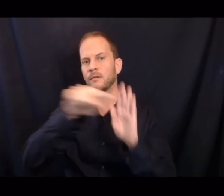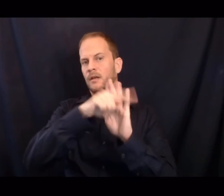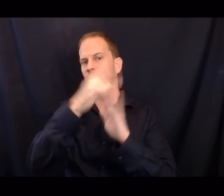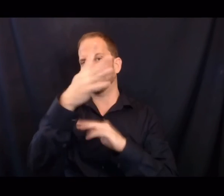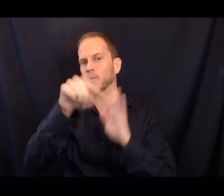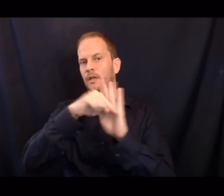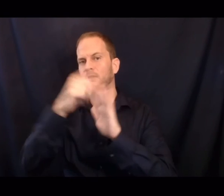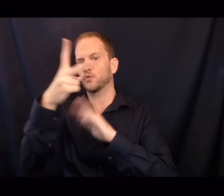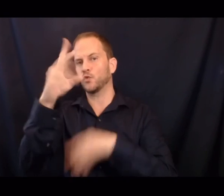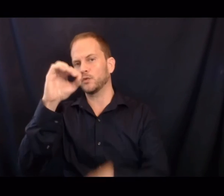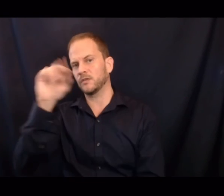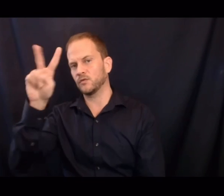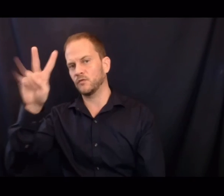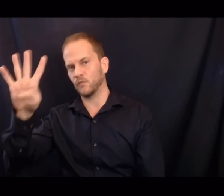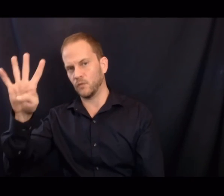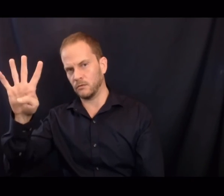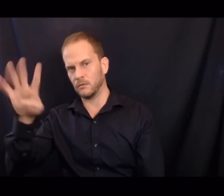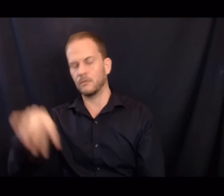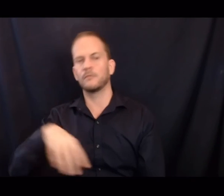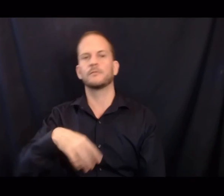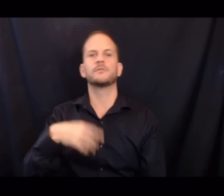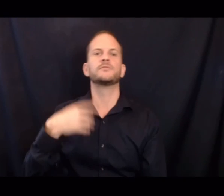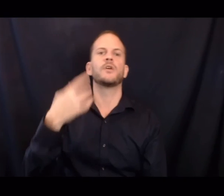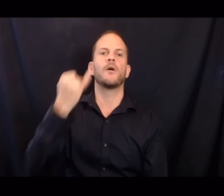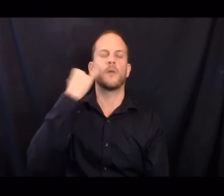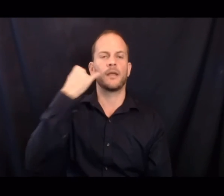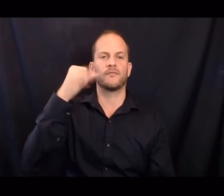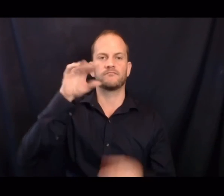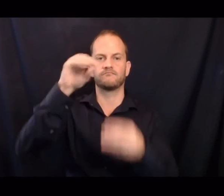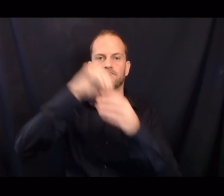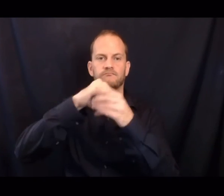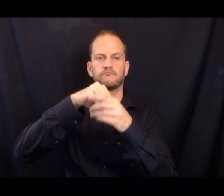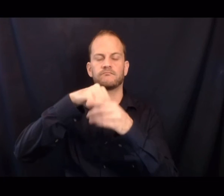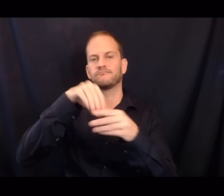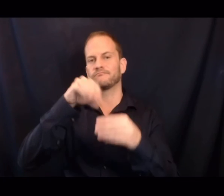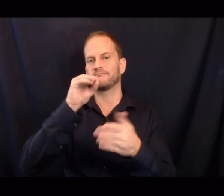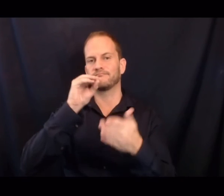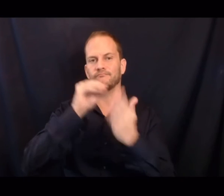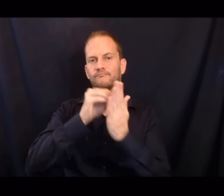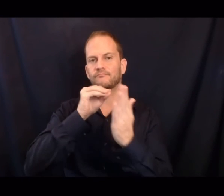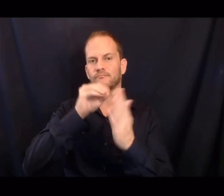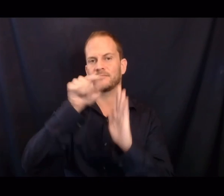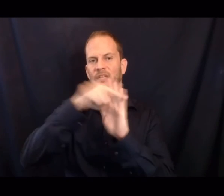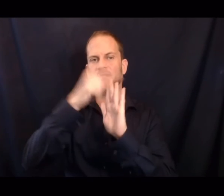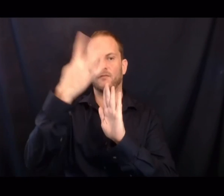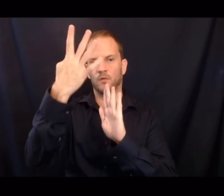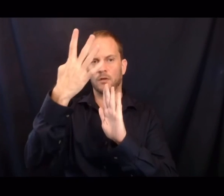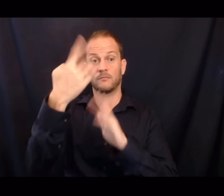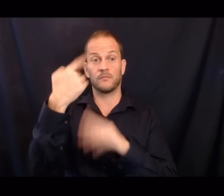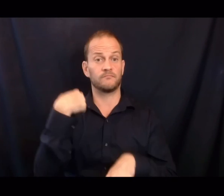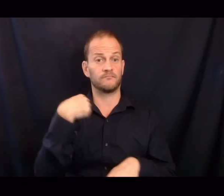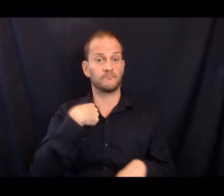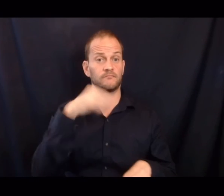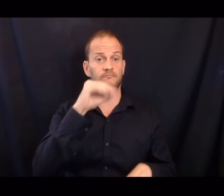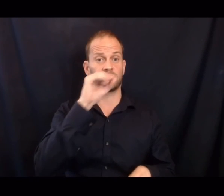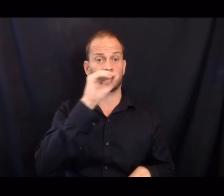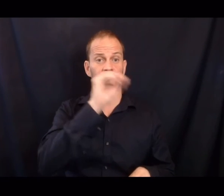So what about an input of -4? Well, 3 times -4 is -12. -12 plus 6 is -6. 3